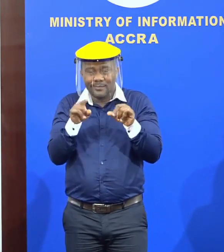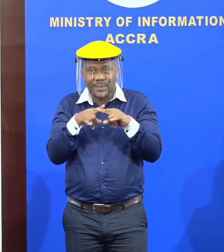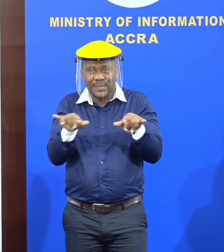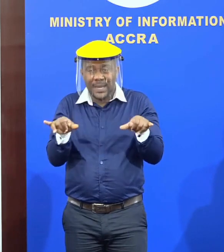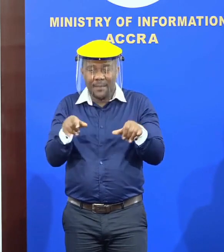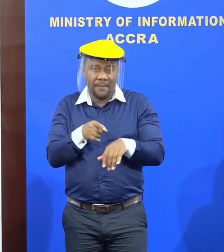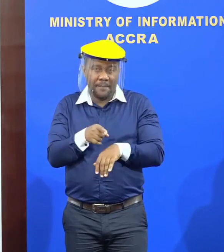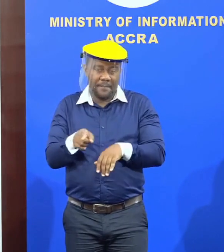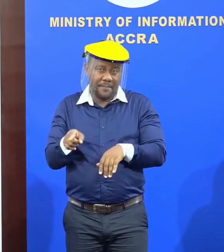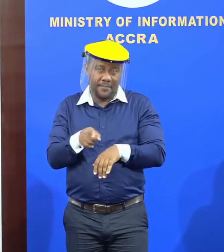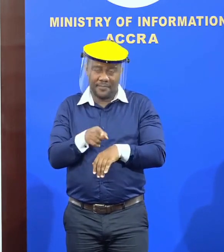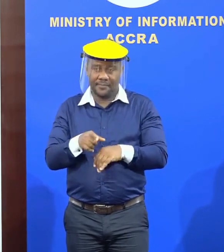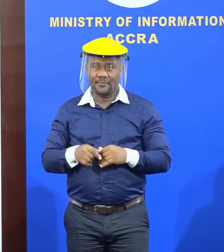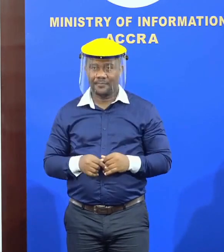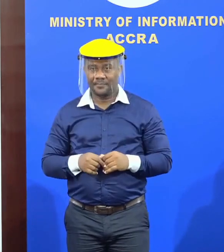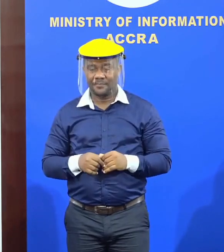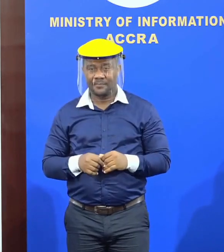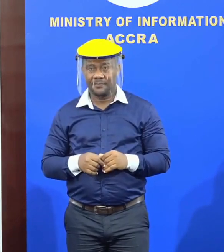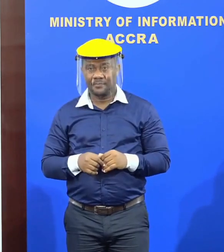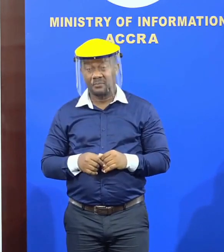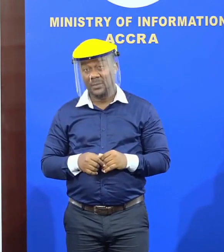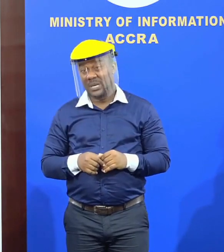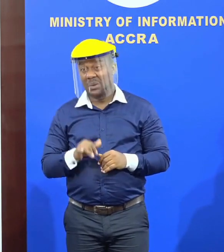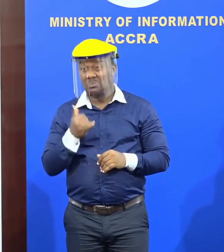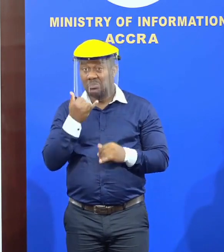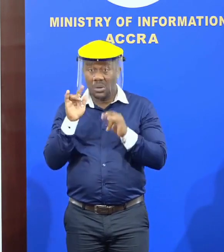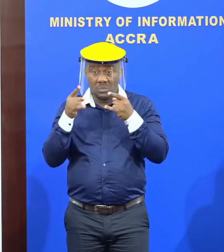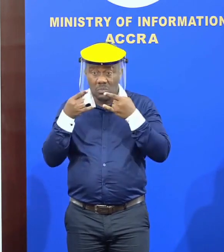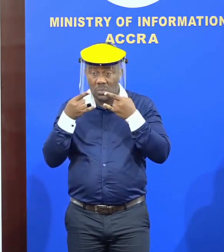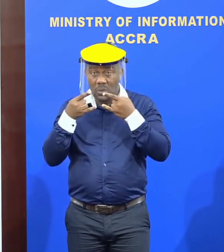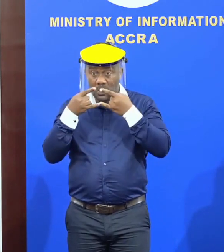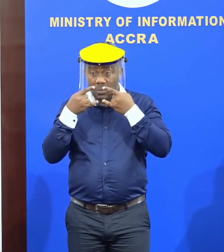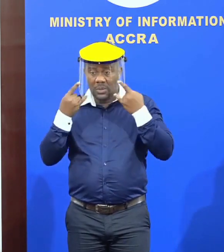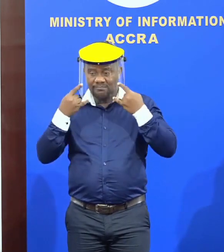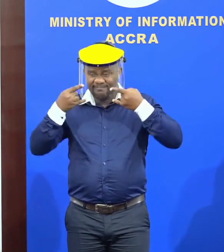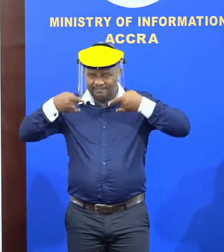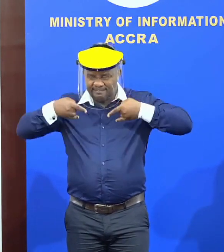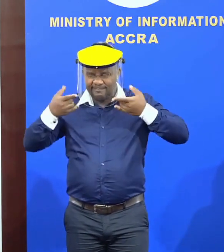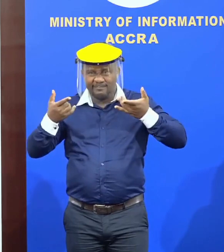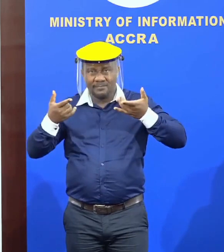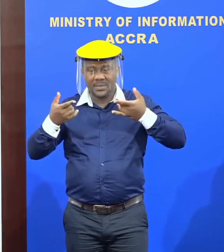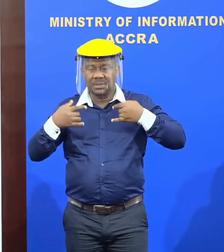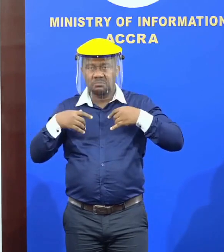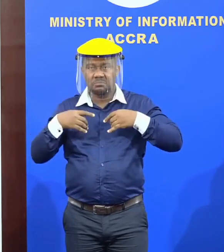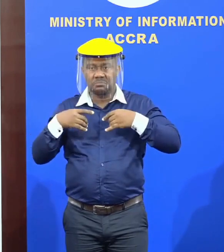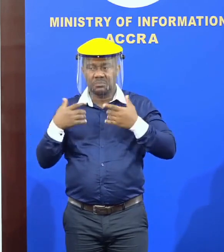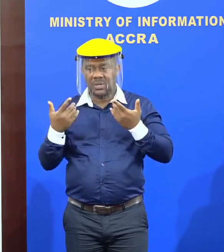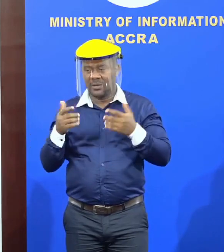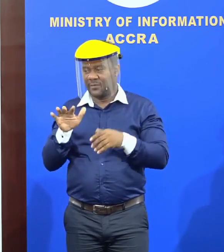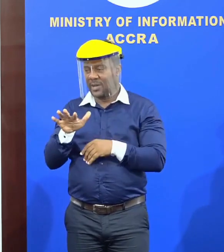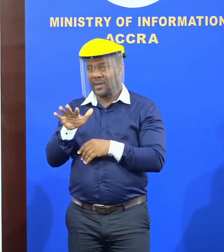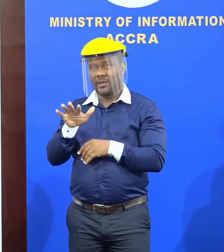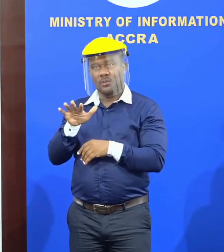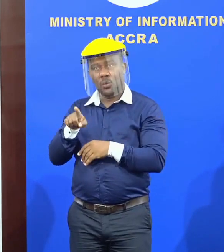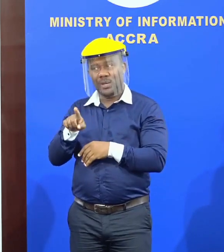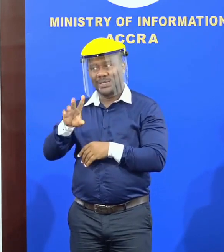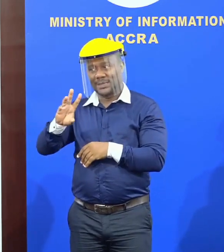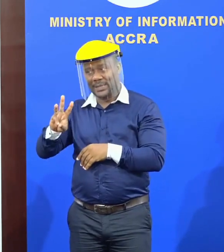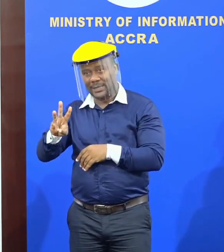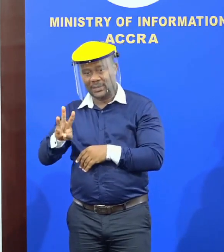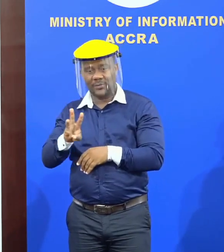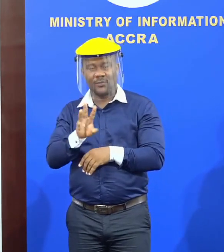female. Not wearing correctly, it's about 5.6 against 5.8. So that we didn't